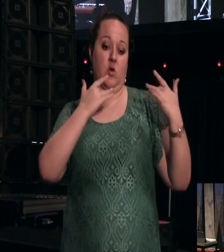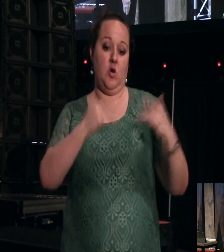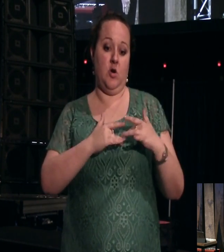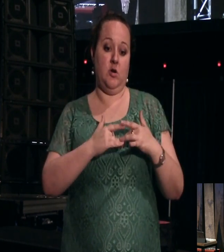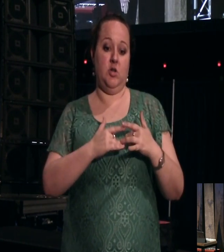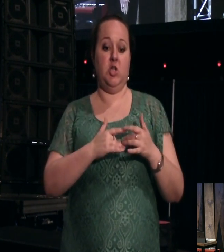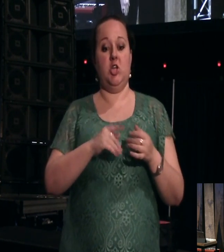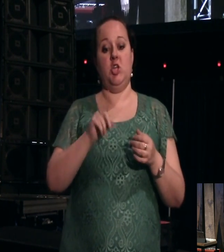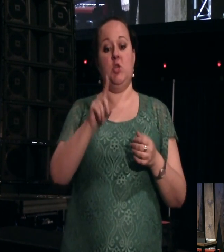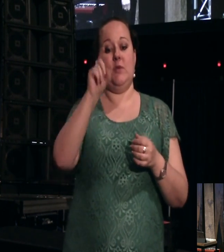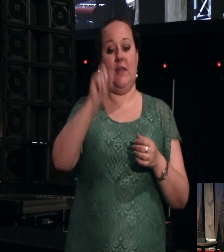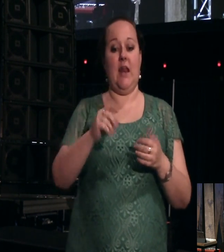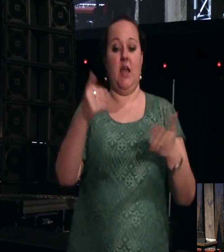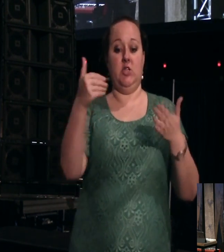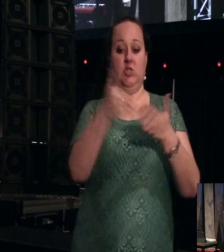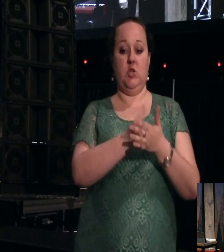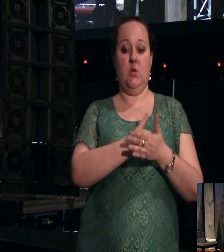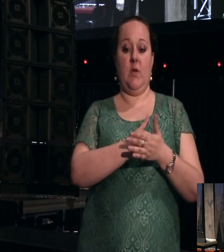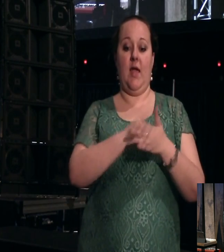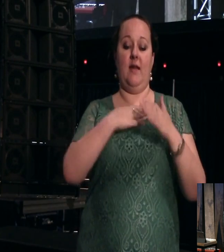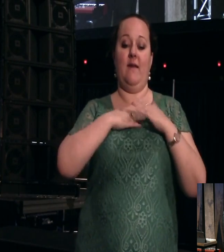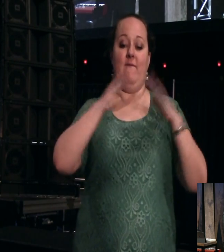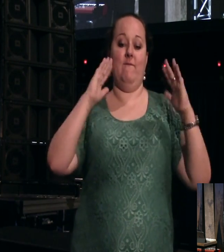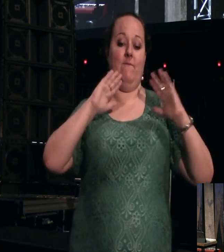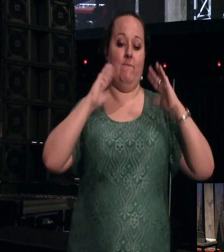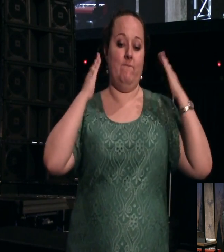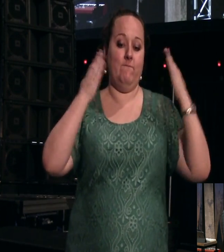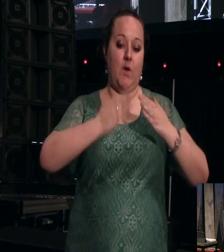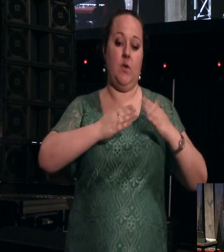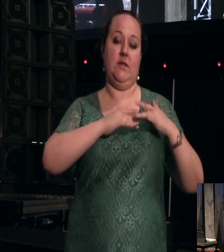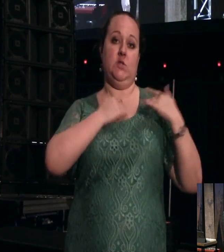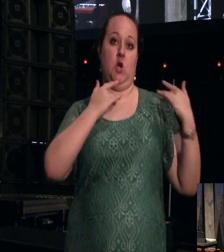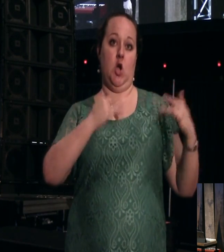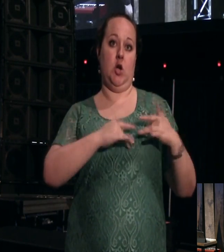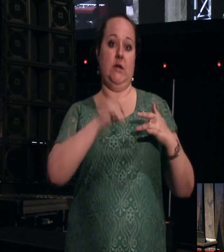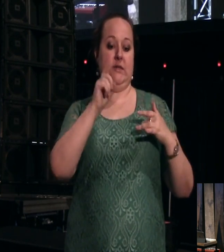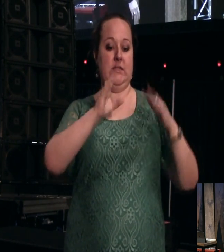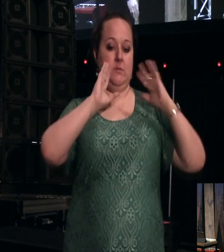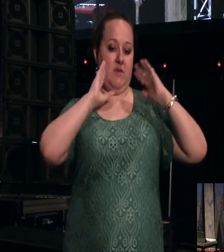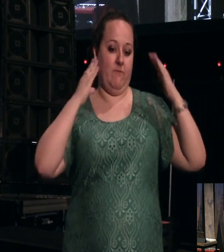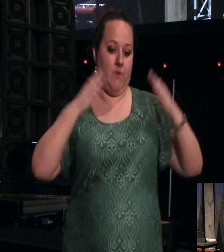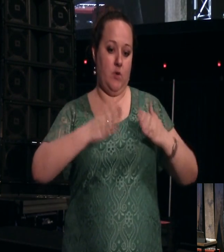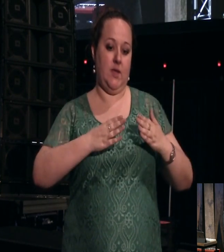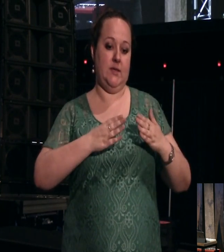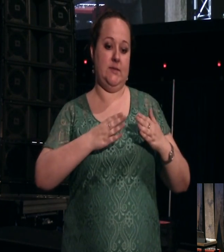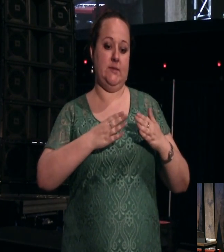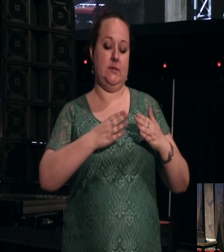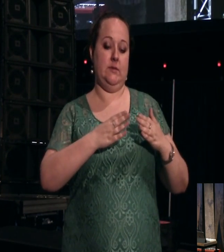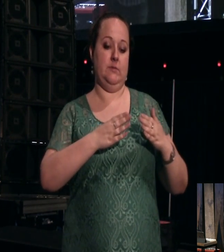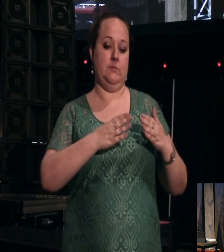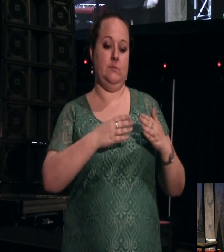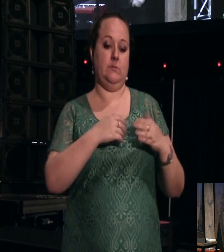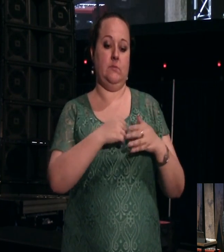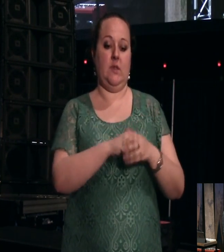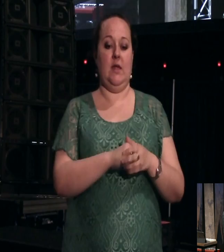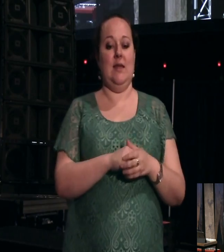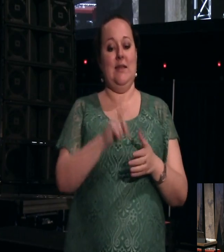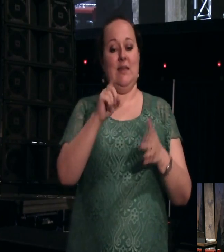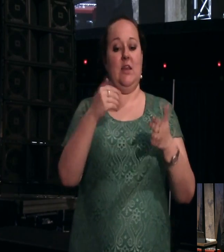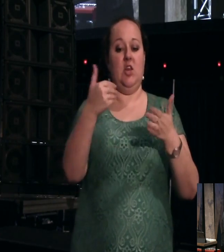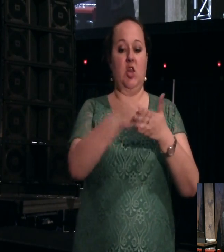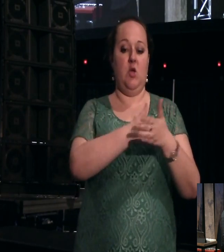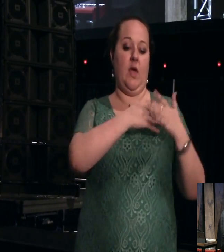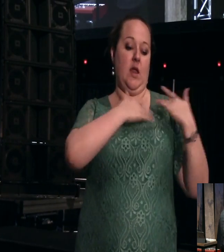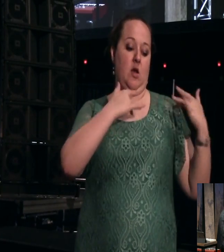Before you follow your heart, you need a new and aligned heart. I'll say that one more time. Before you